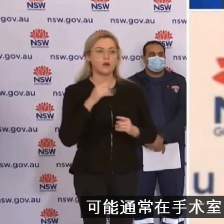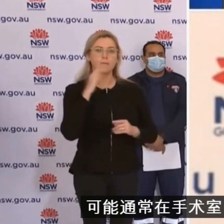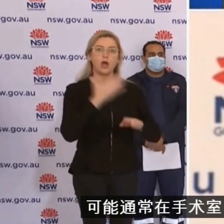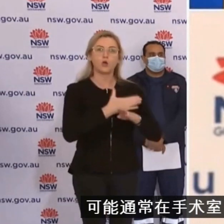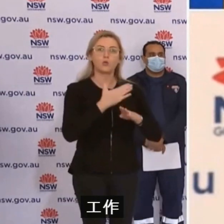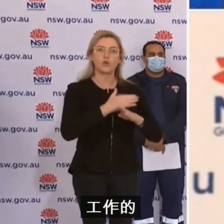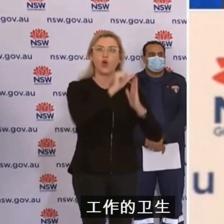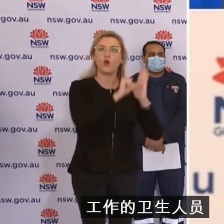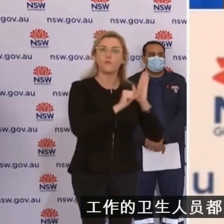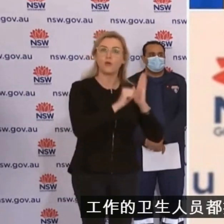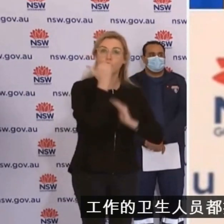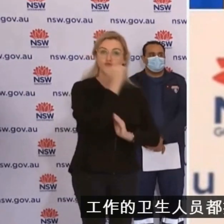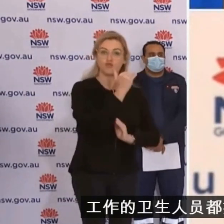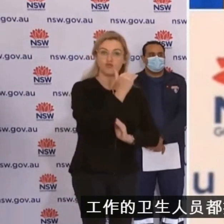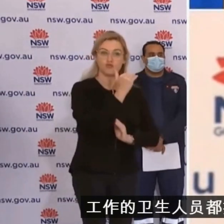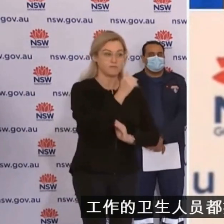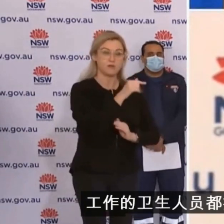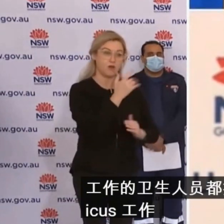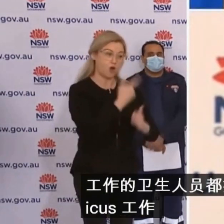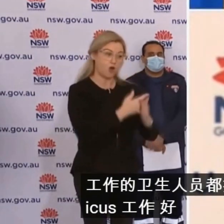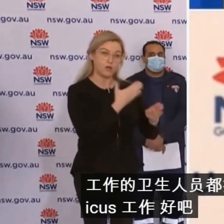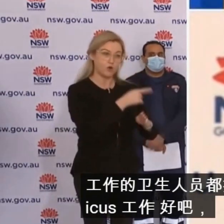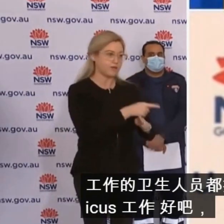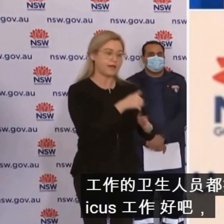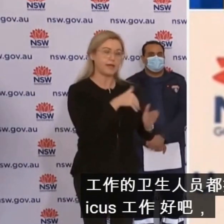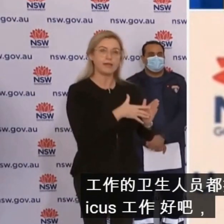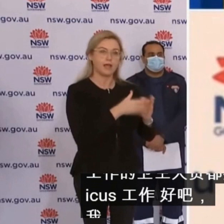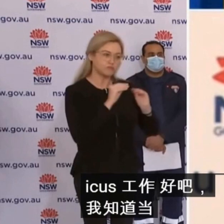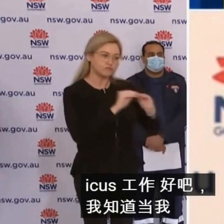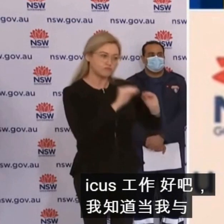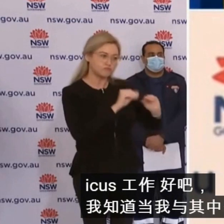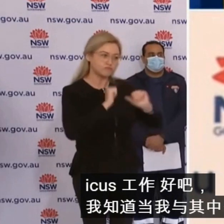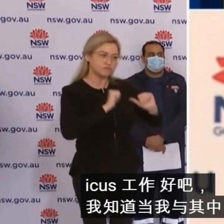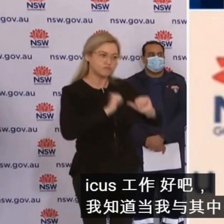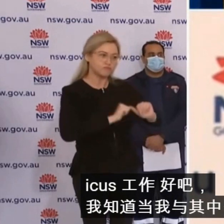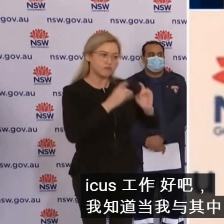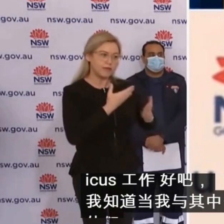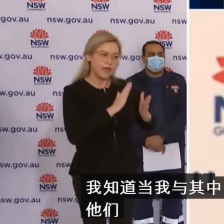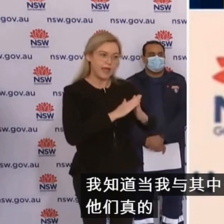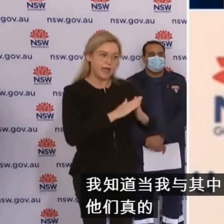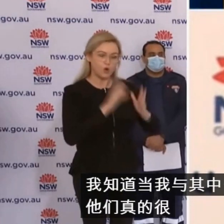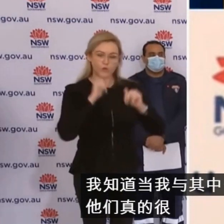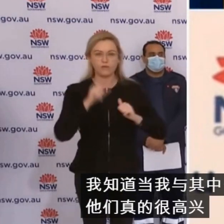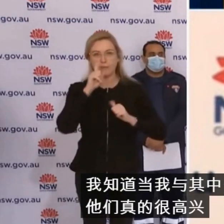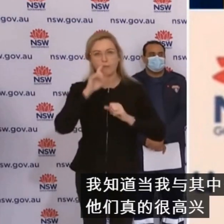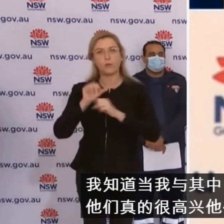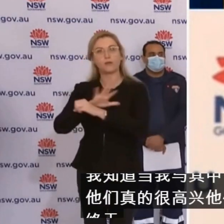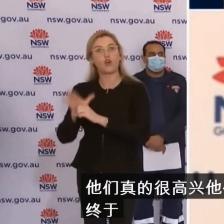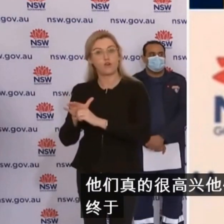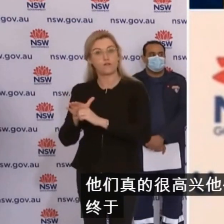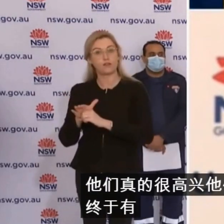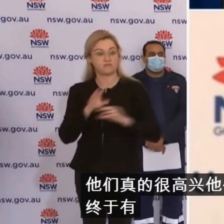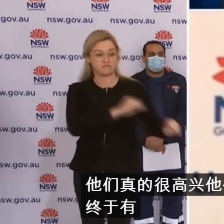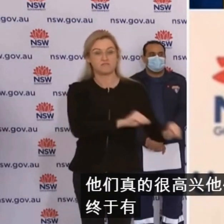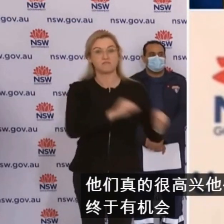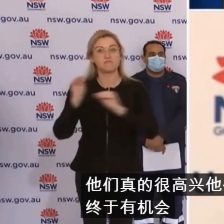theatres, have been trained up to work in ICUs as well. I know when I spoke to some of those staff, they were really happy that they'd finally